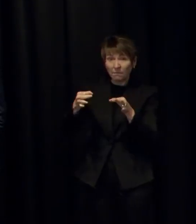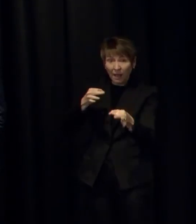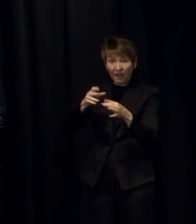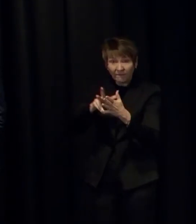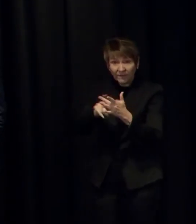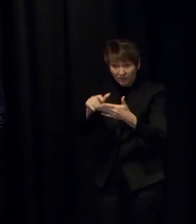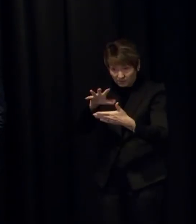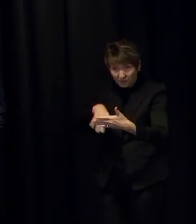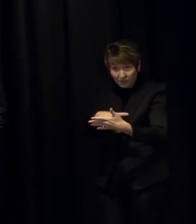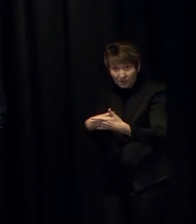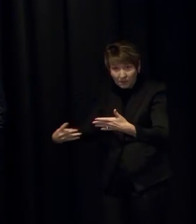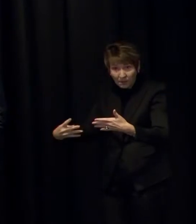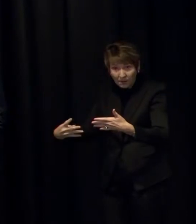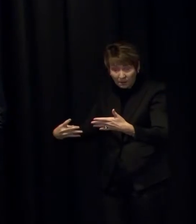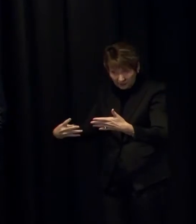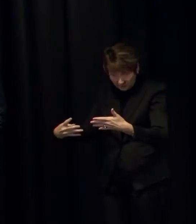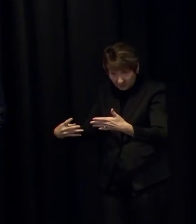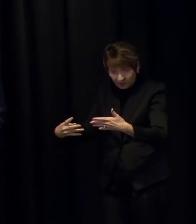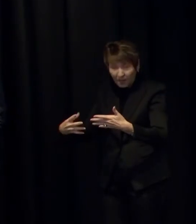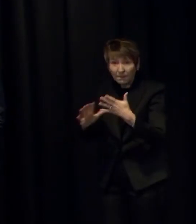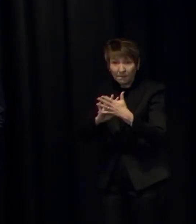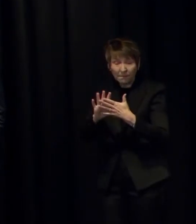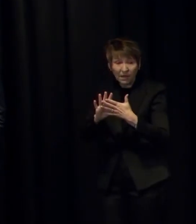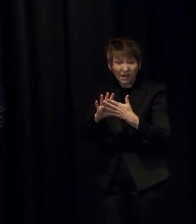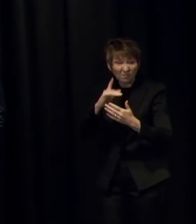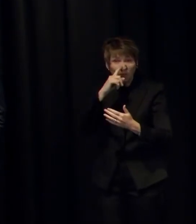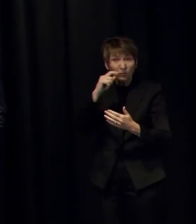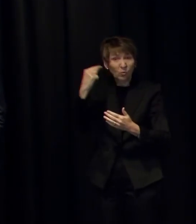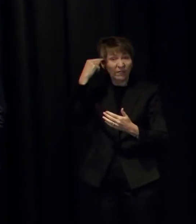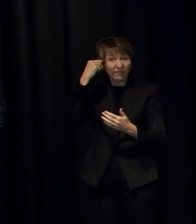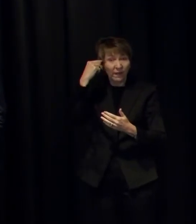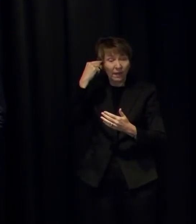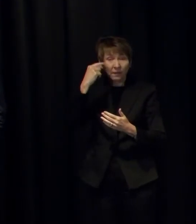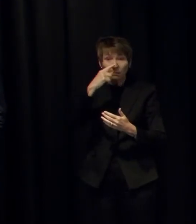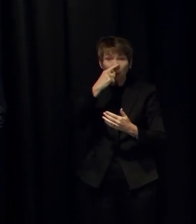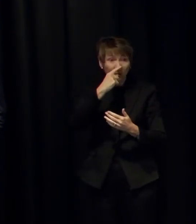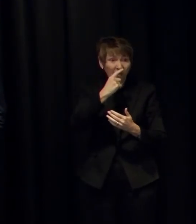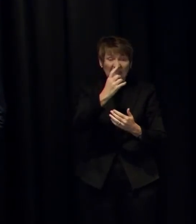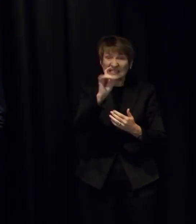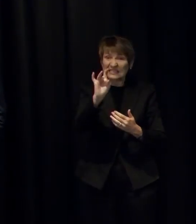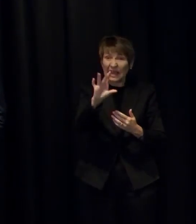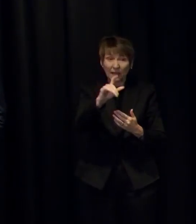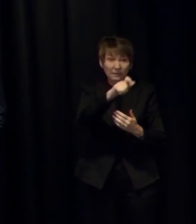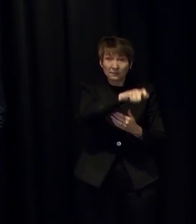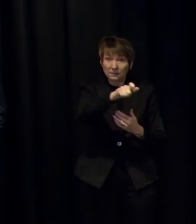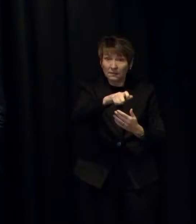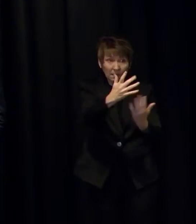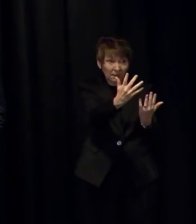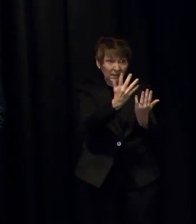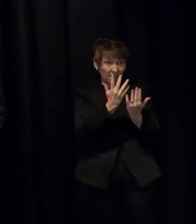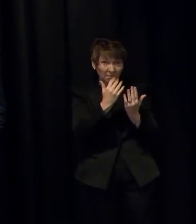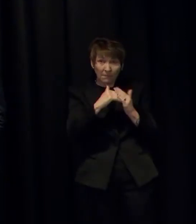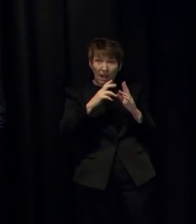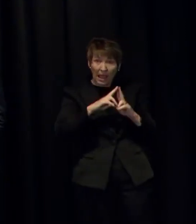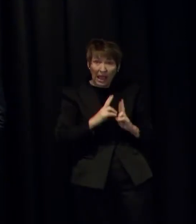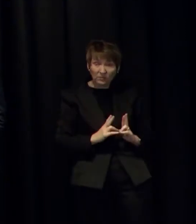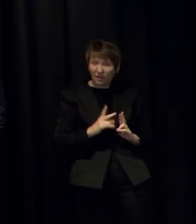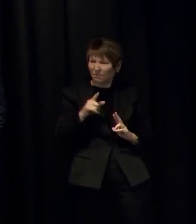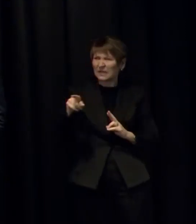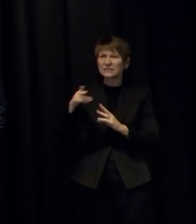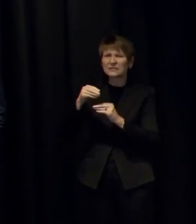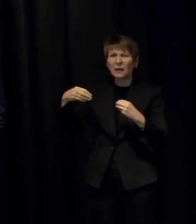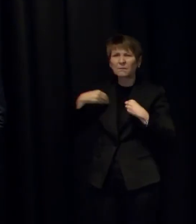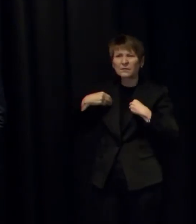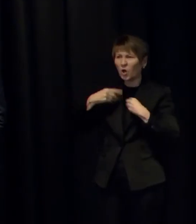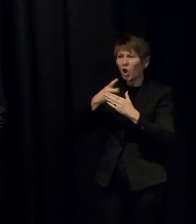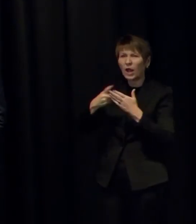industry, if you can have 10 to your house but only Yes. 5 and not inside, why they would be confused by that? This is the thing. And if you try to do everything at 80,